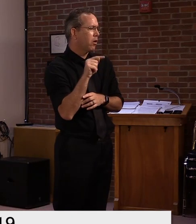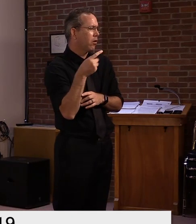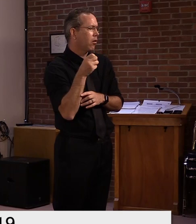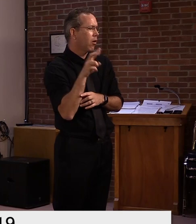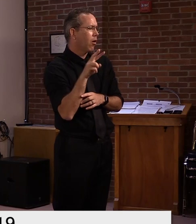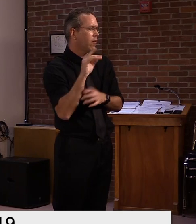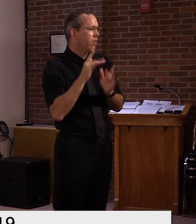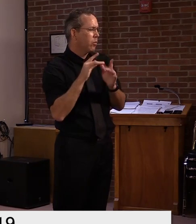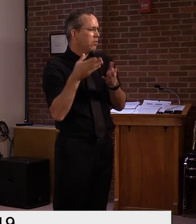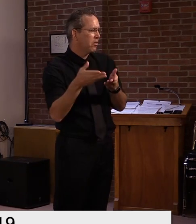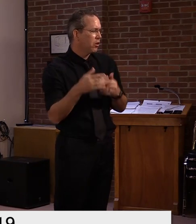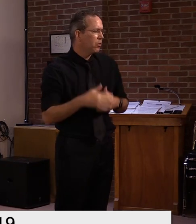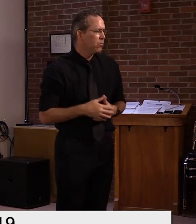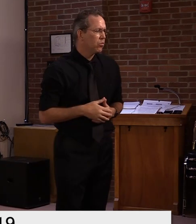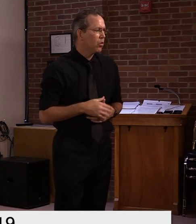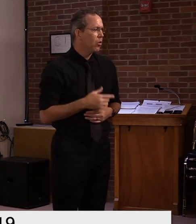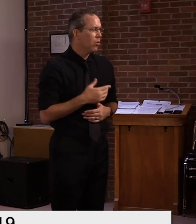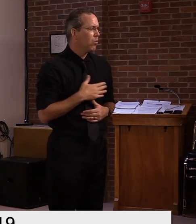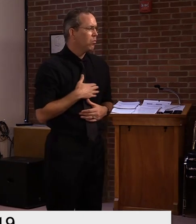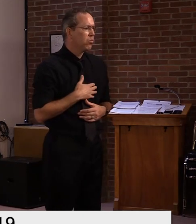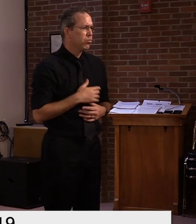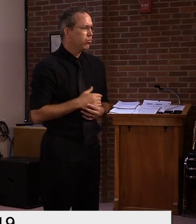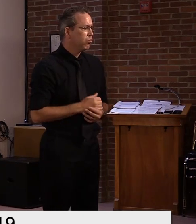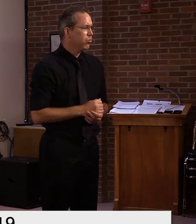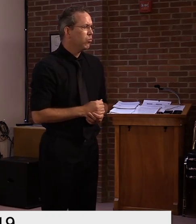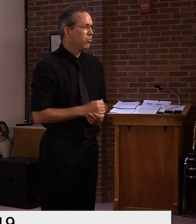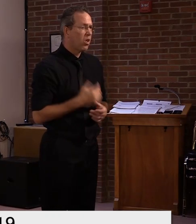in very fast manner.